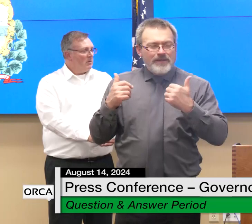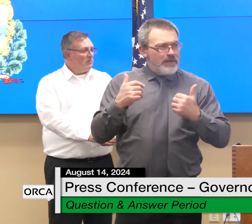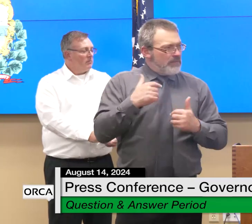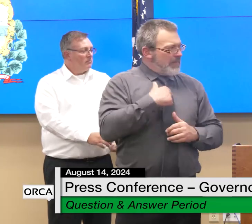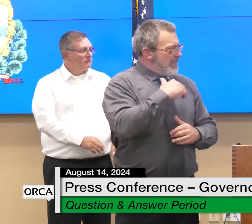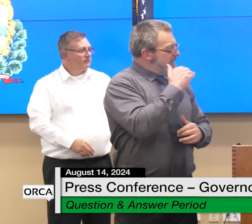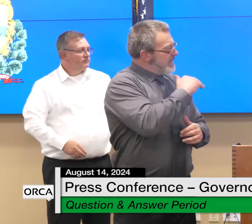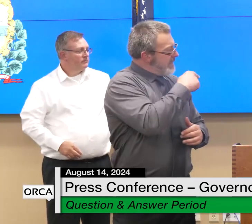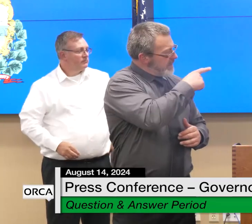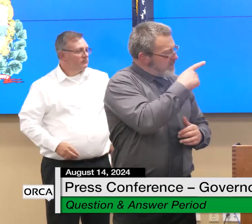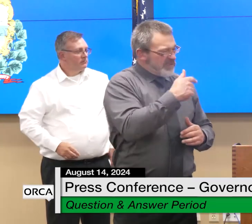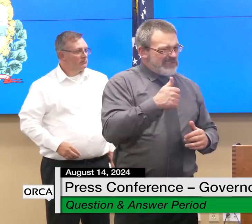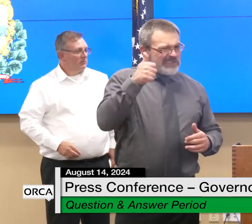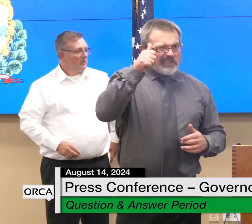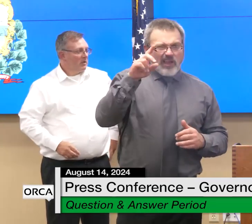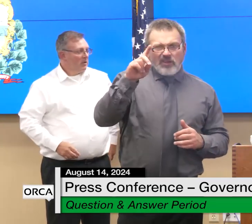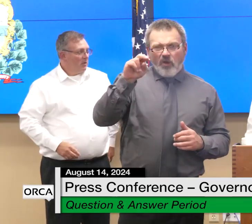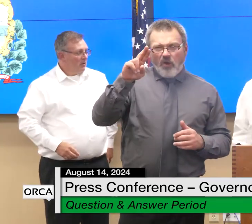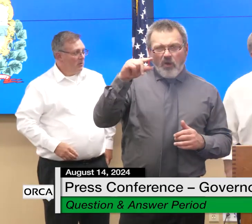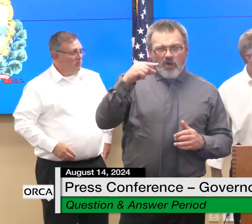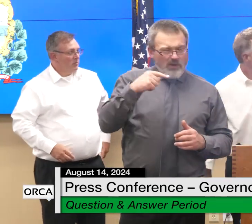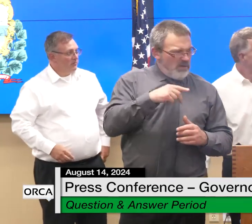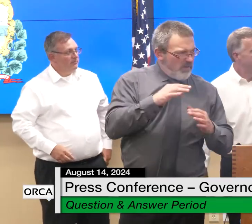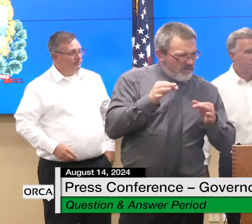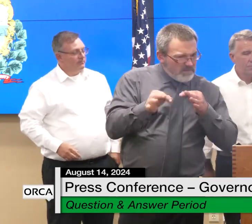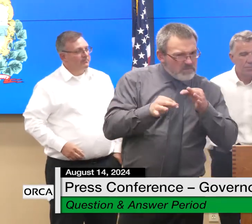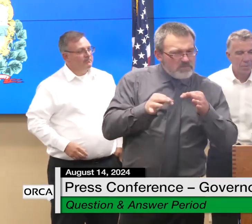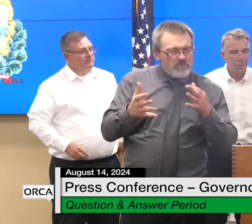what we've received, what we haven't at this point, or please? So, Governor.